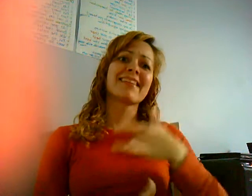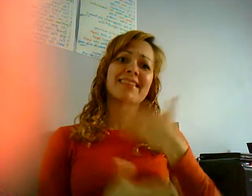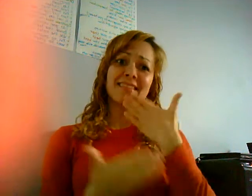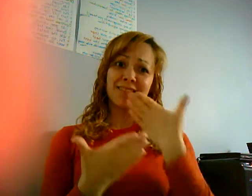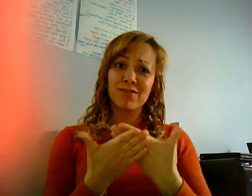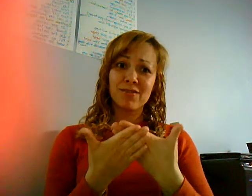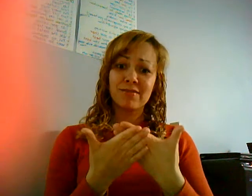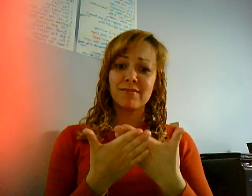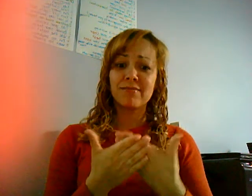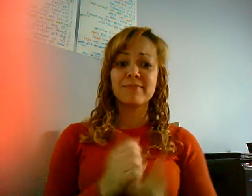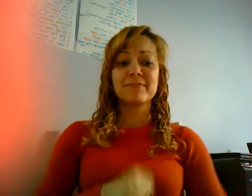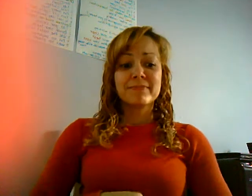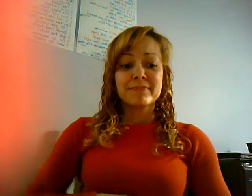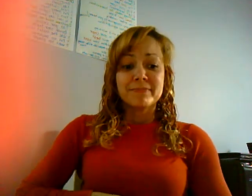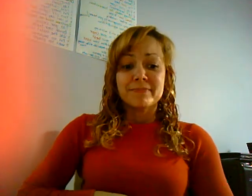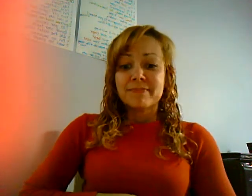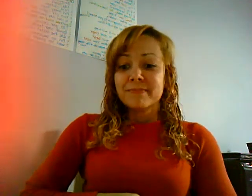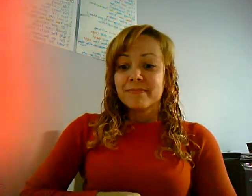Then that will make them feel good and encourage them.